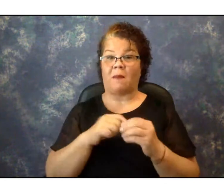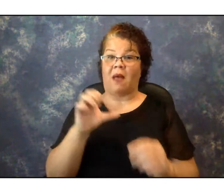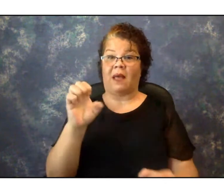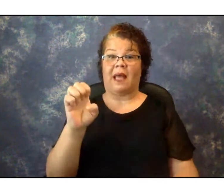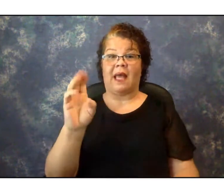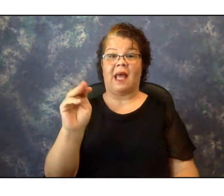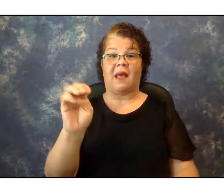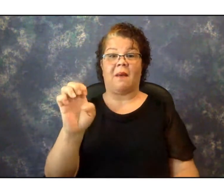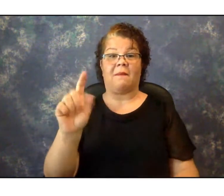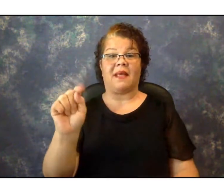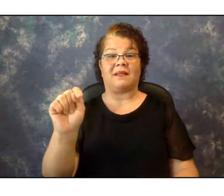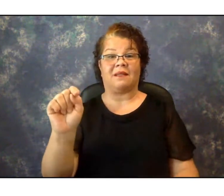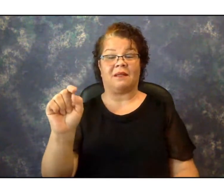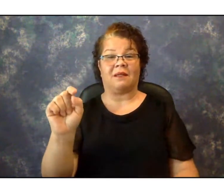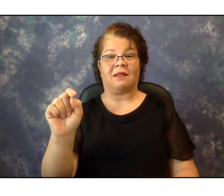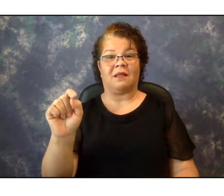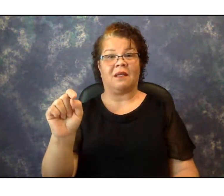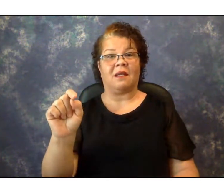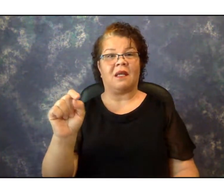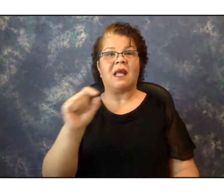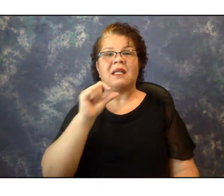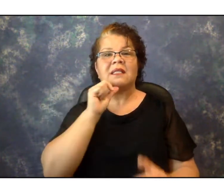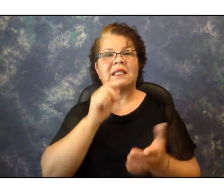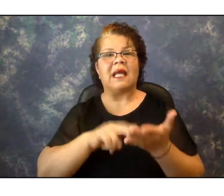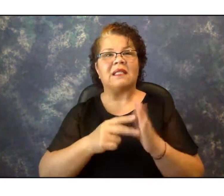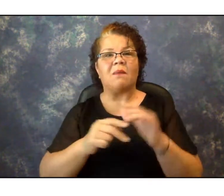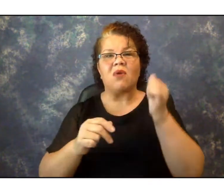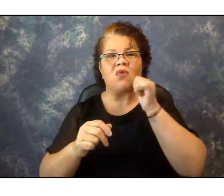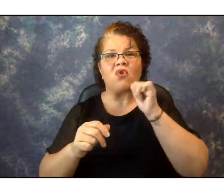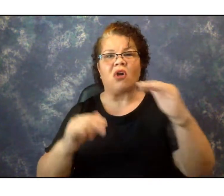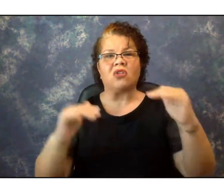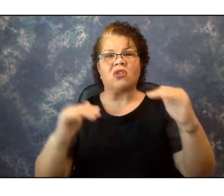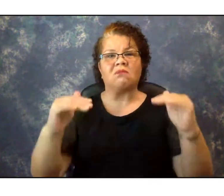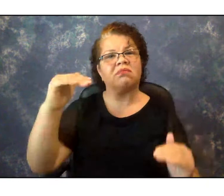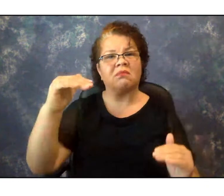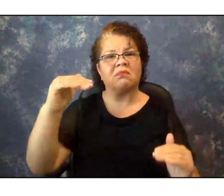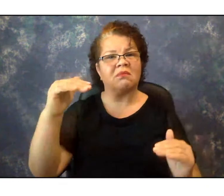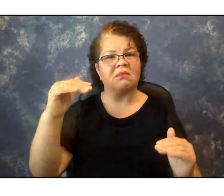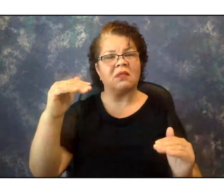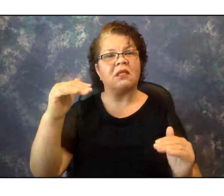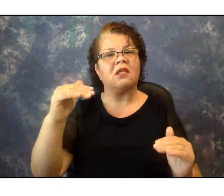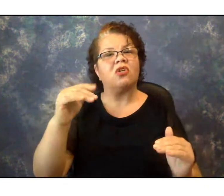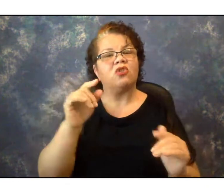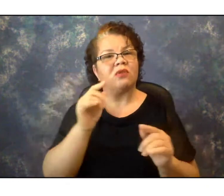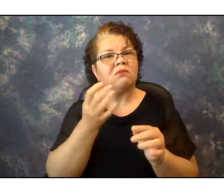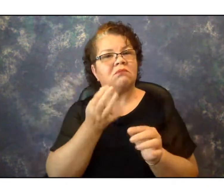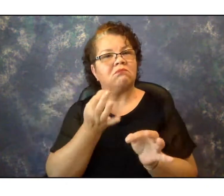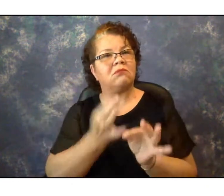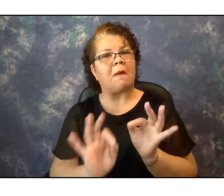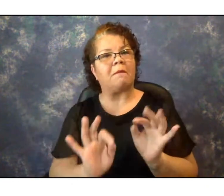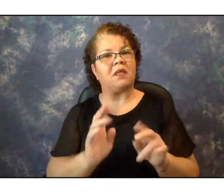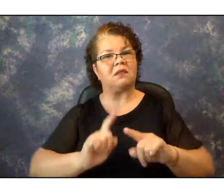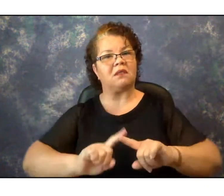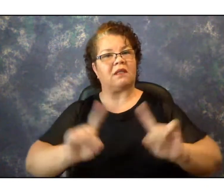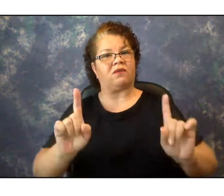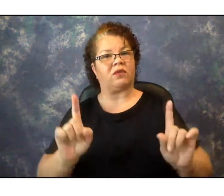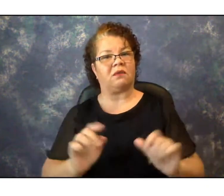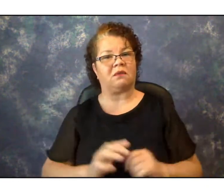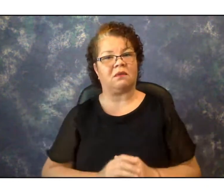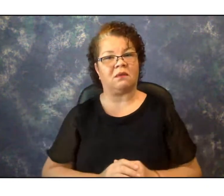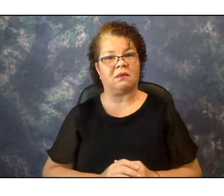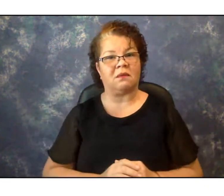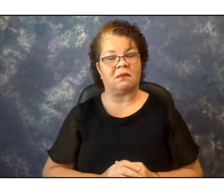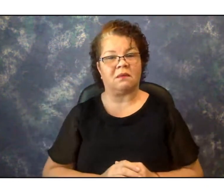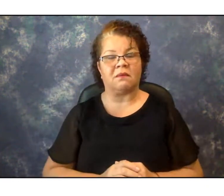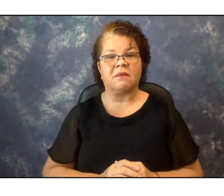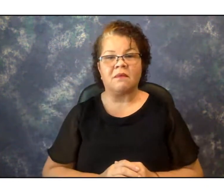do a disservice to our girls, right? That it's different. So I don't know. I would be curious to